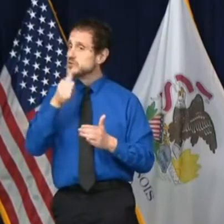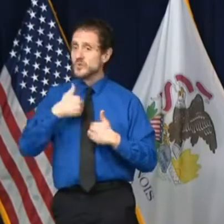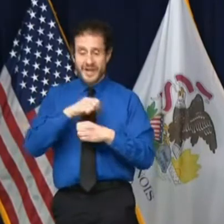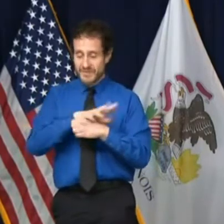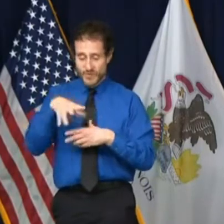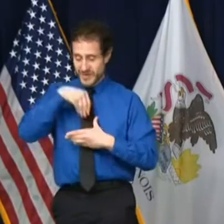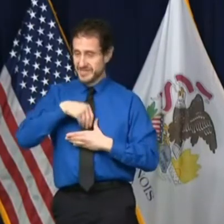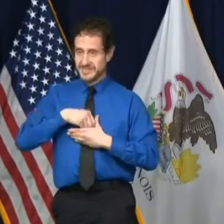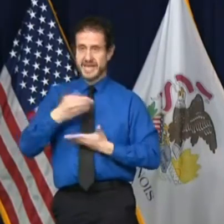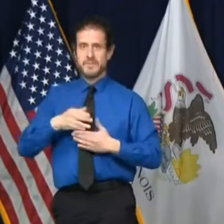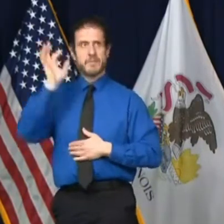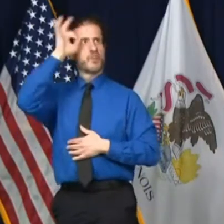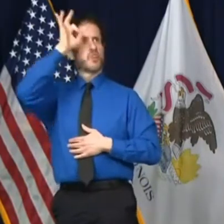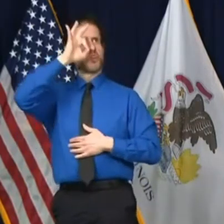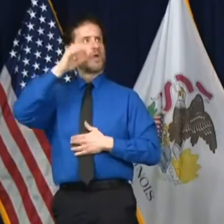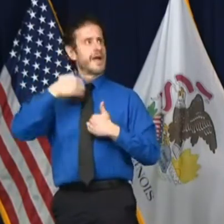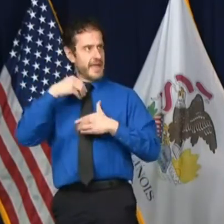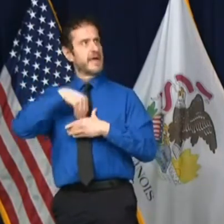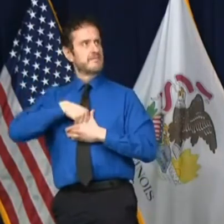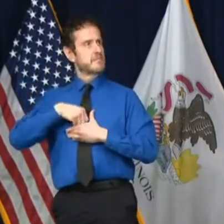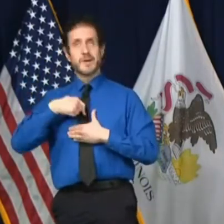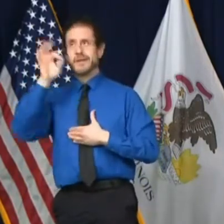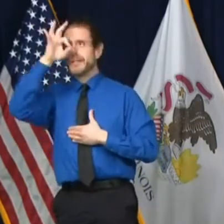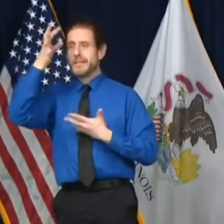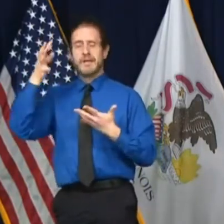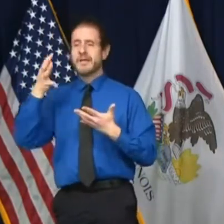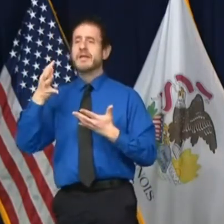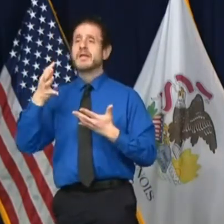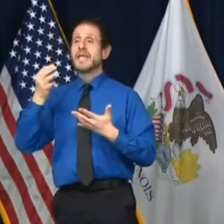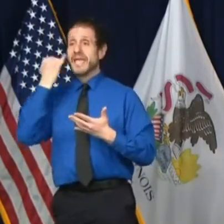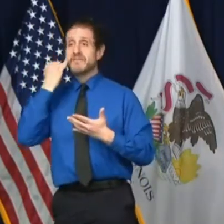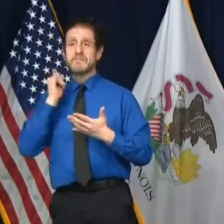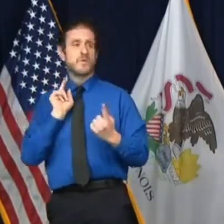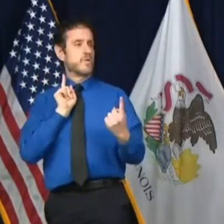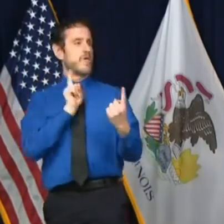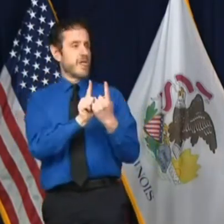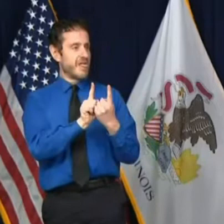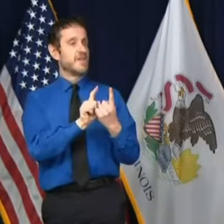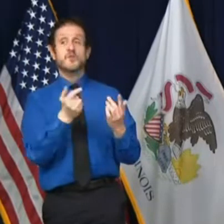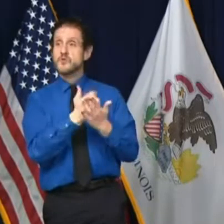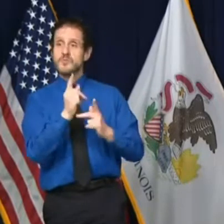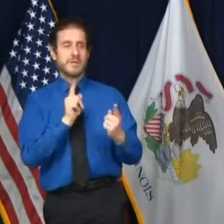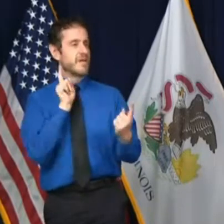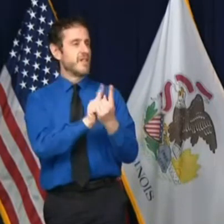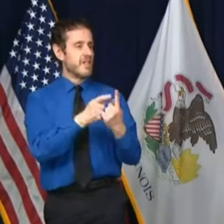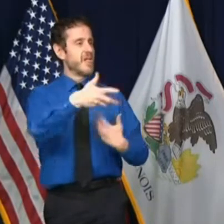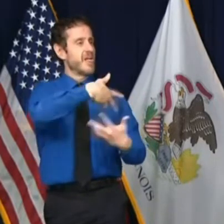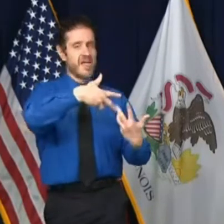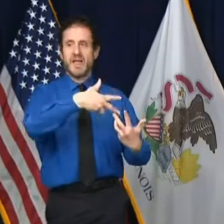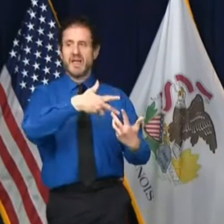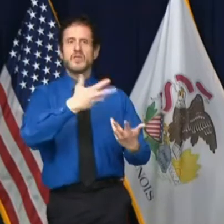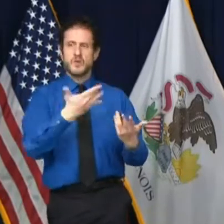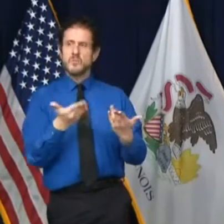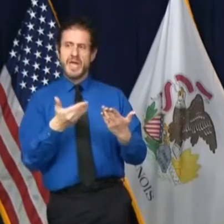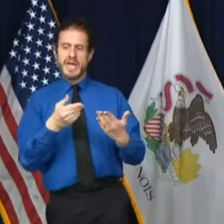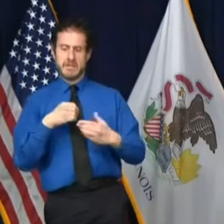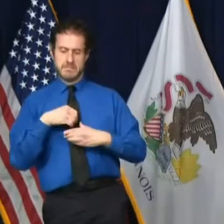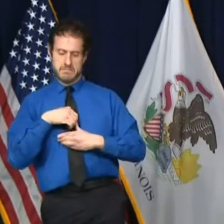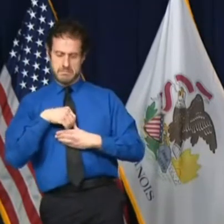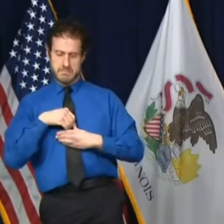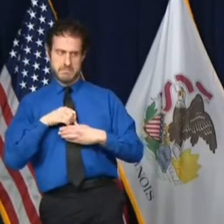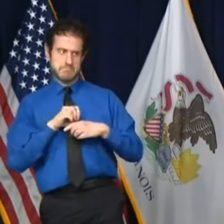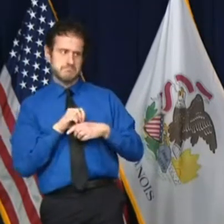not have coronavirus. And so again, for a little while longer, as we await